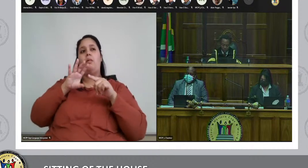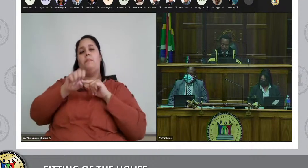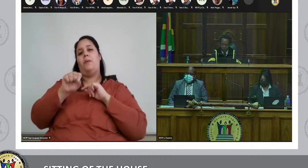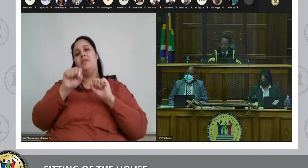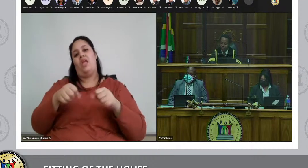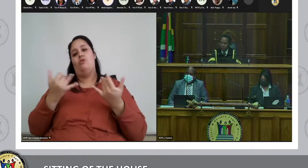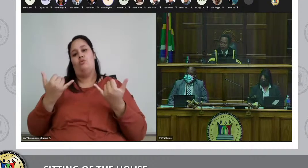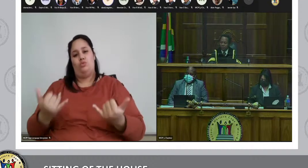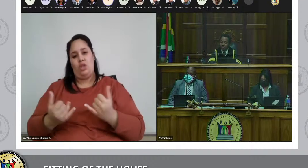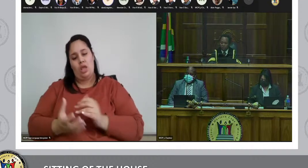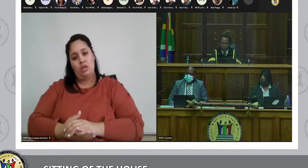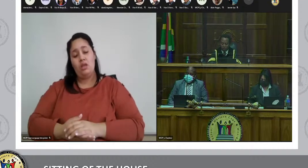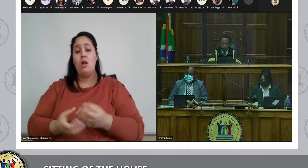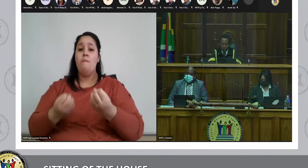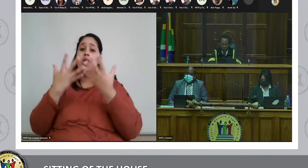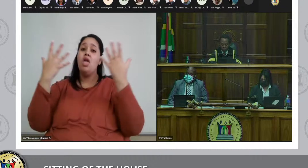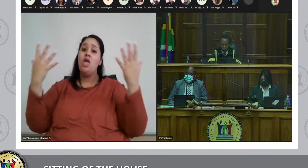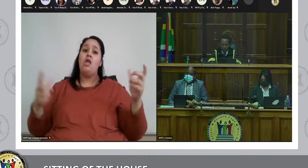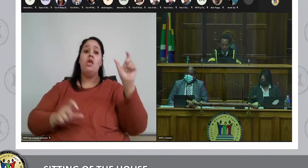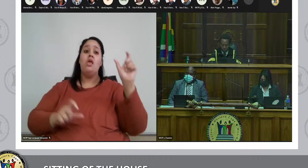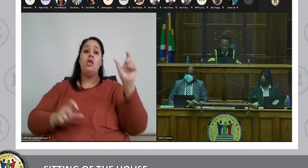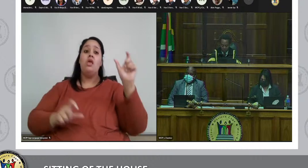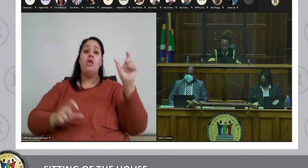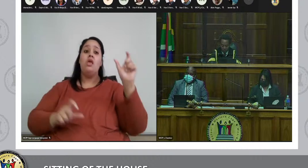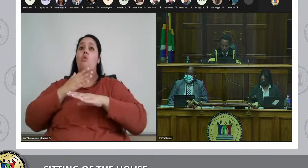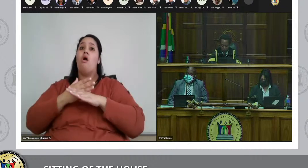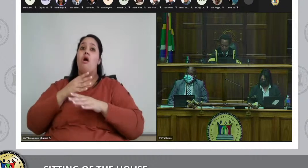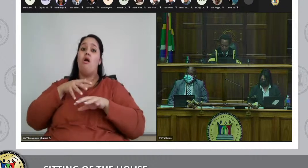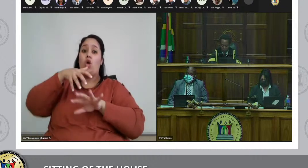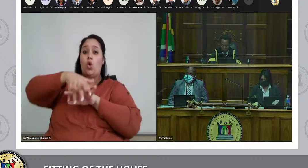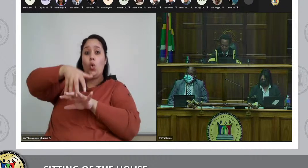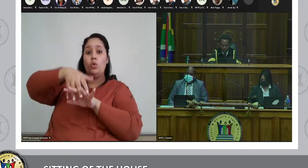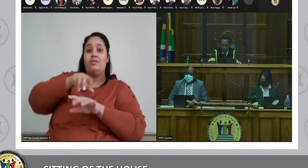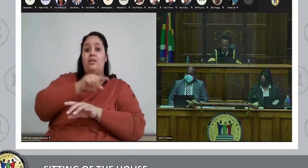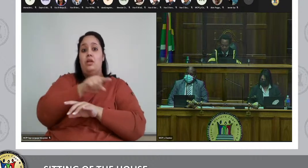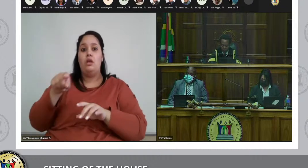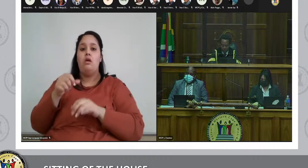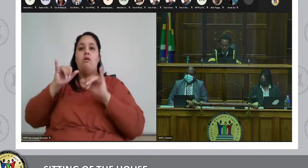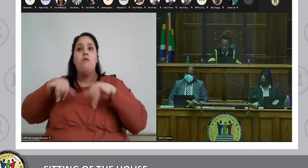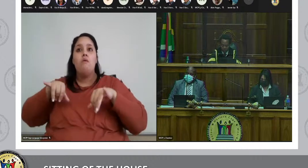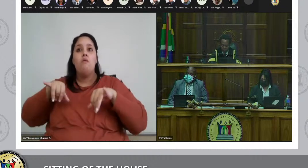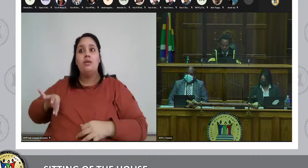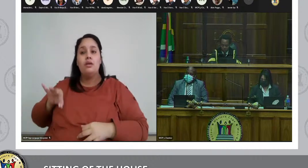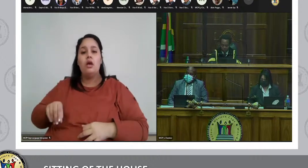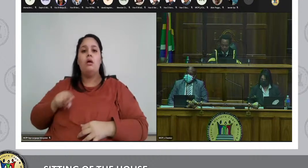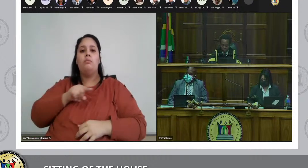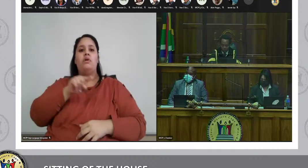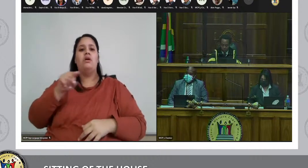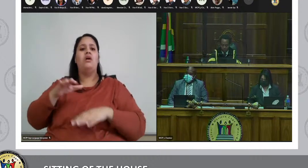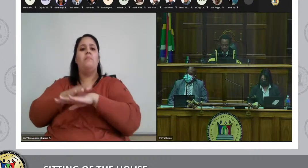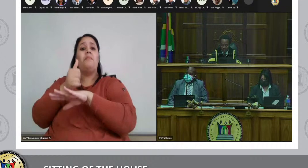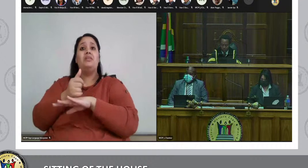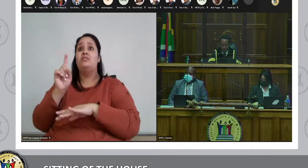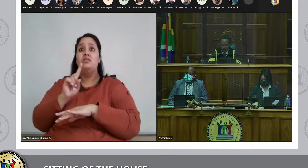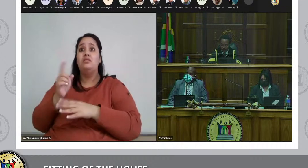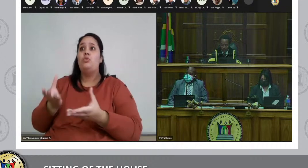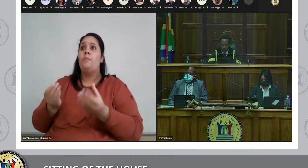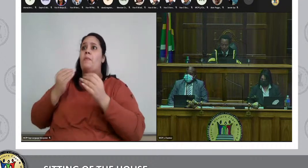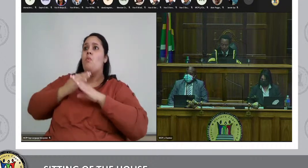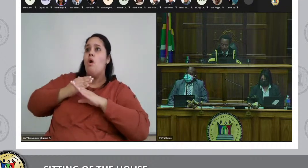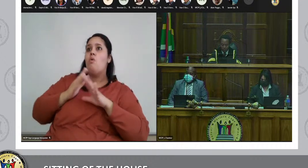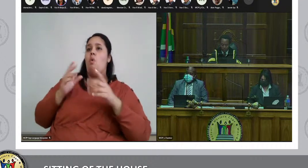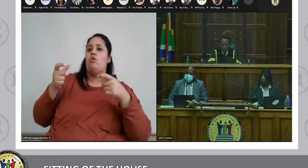The majority of people on the ground who relied on the industry for income, be on the basis of employment or small